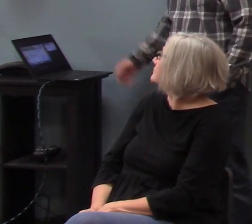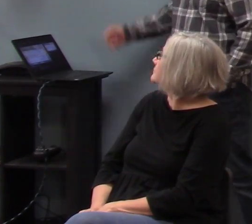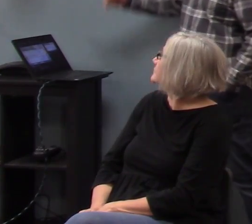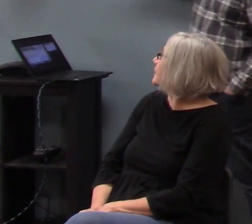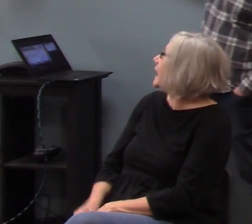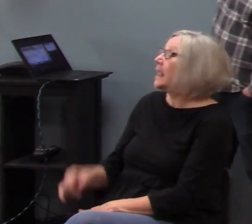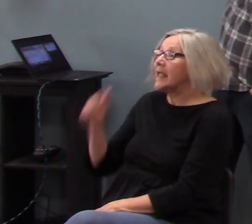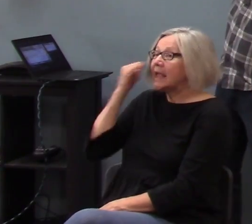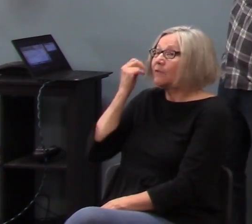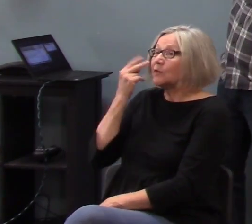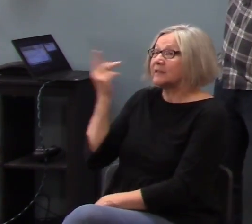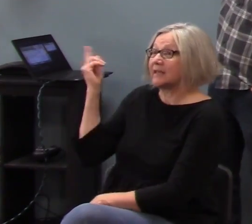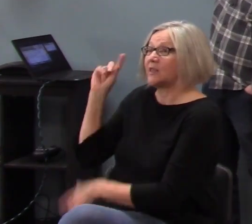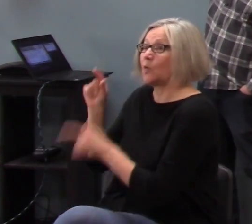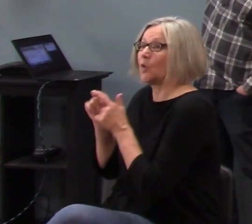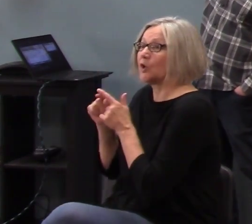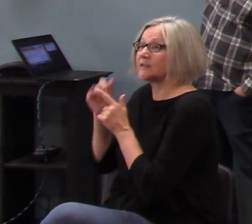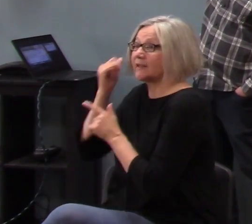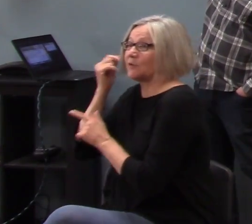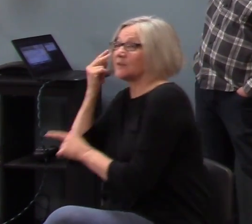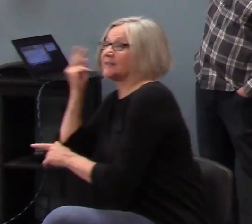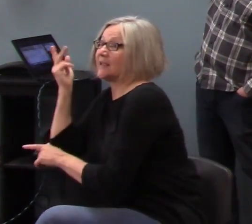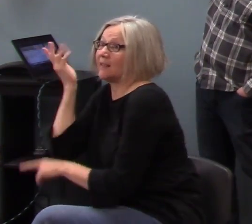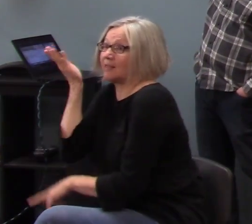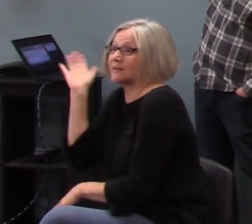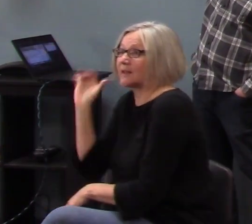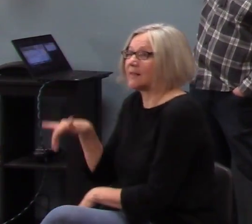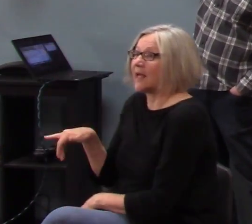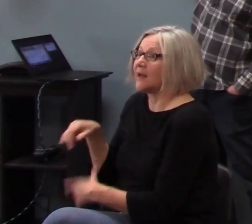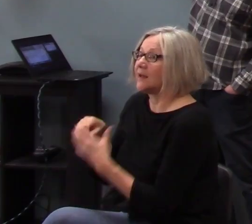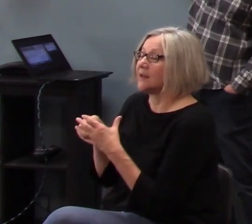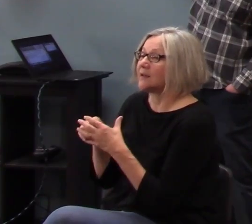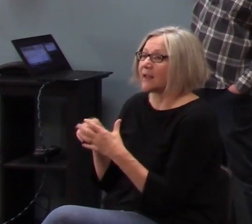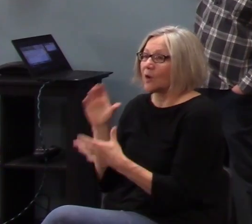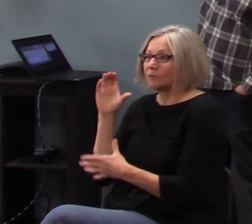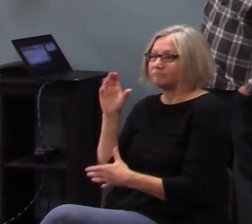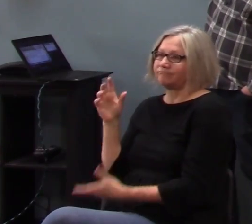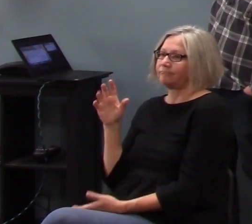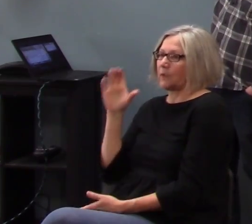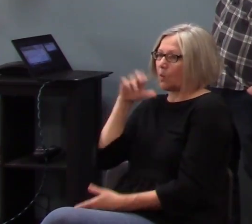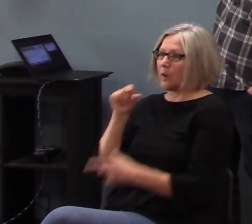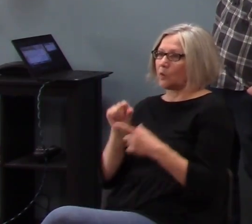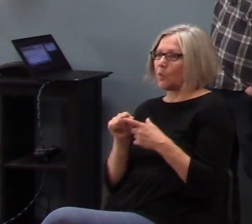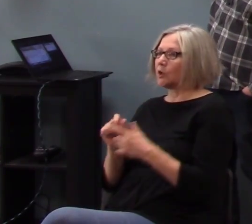By the way, if you ever see these words, We're never. like if you ever see stuff like this in a weird word,